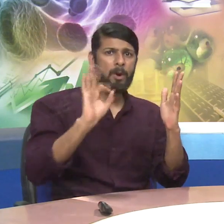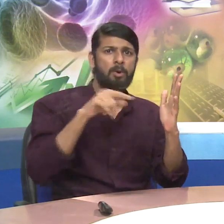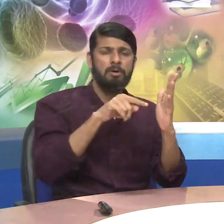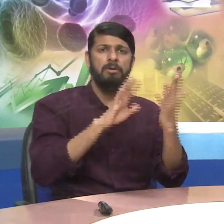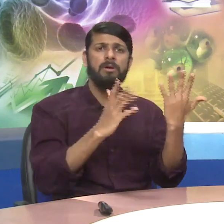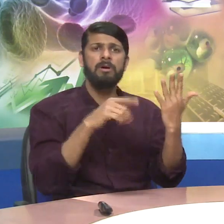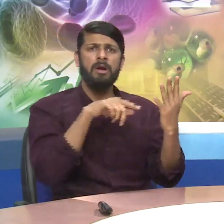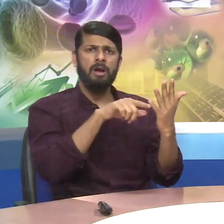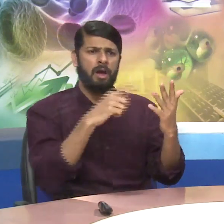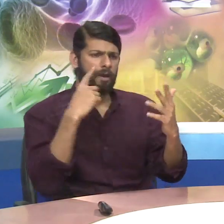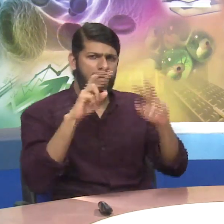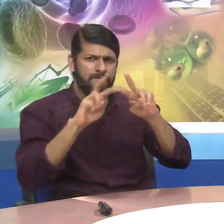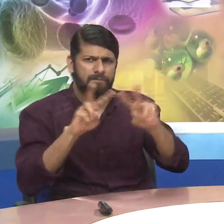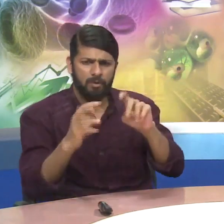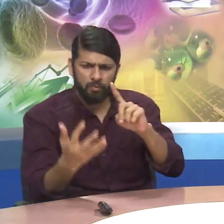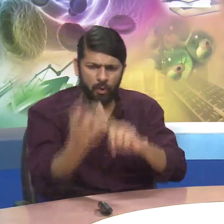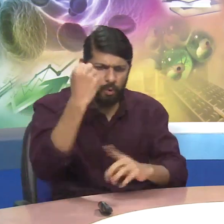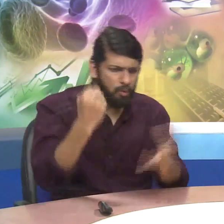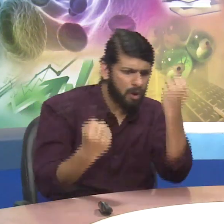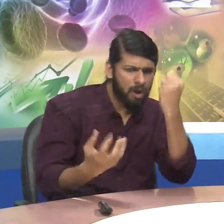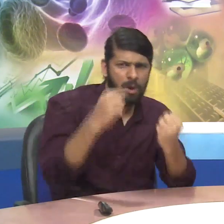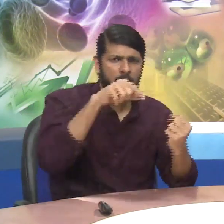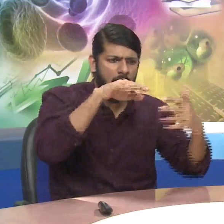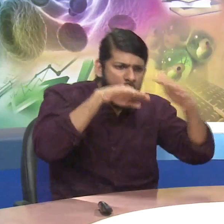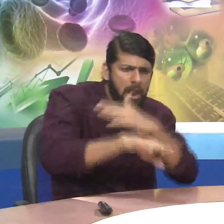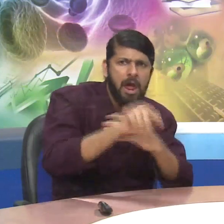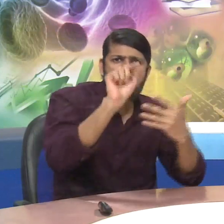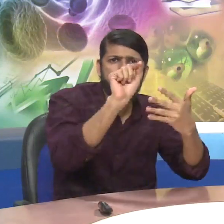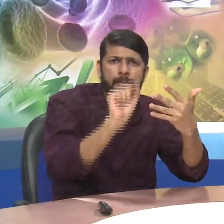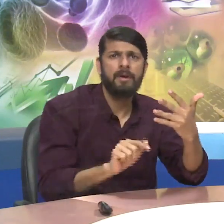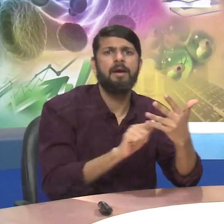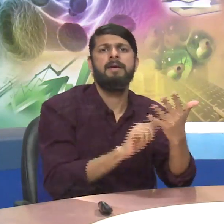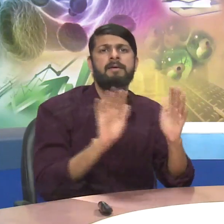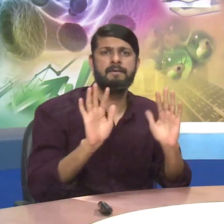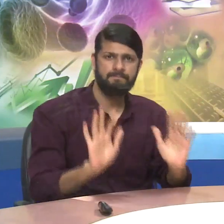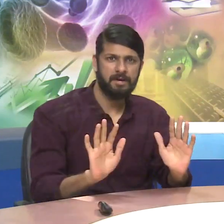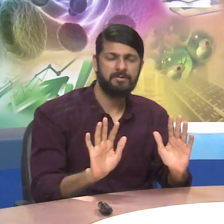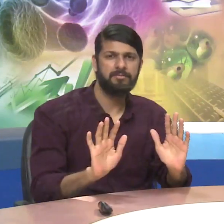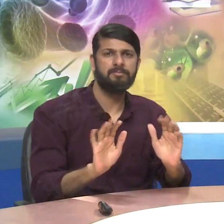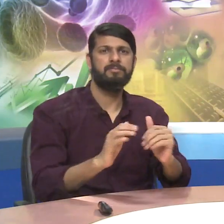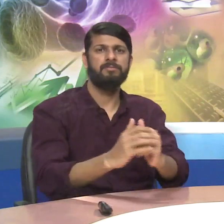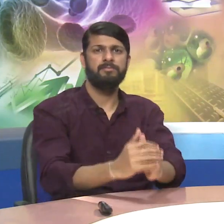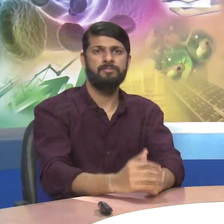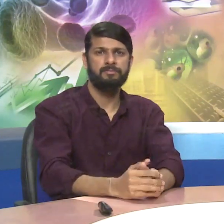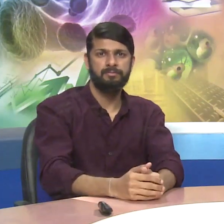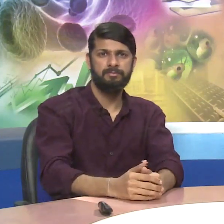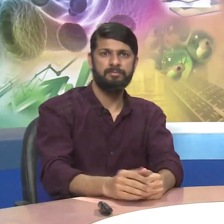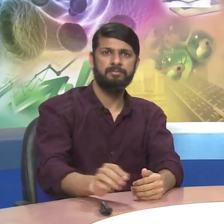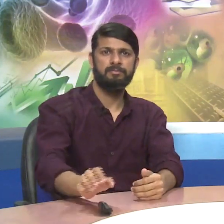identify the basic principles of preamble and their reflection in the